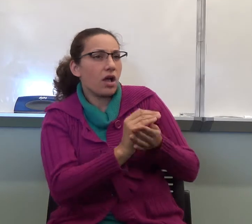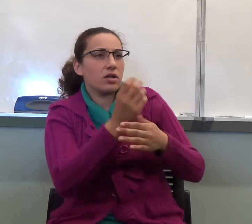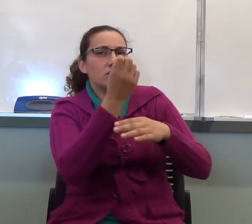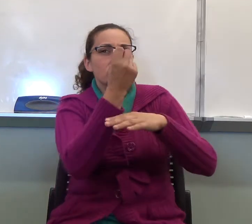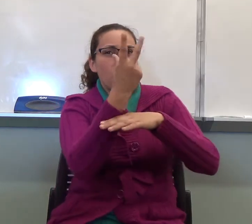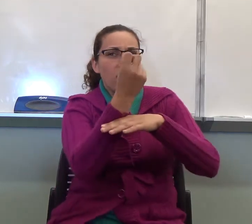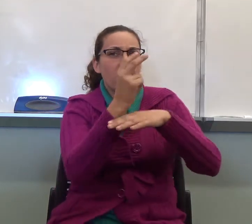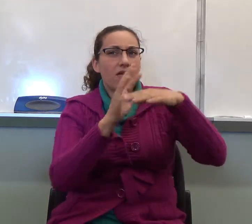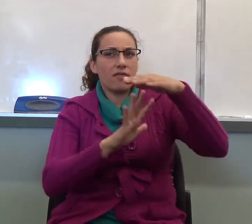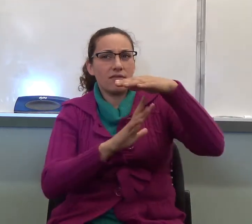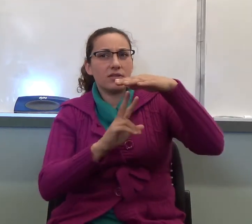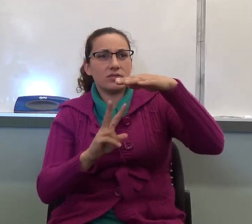get 3 and